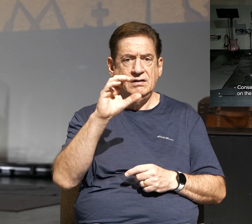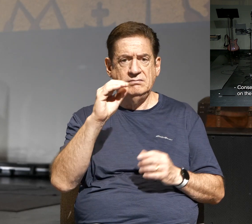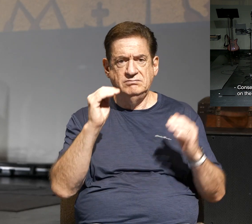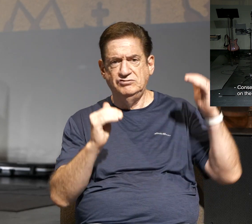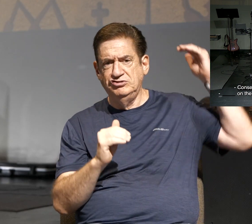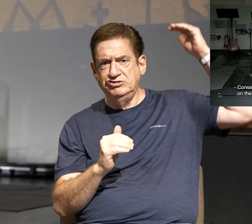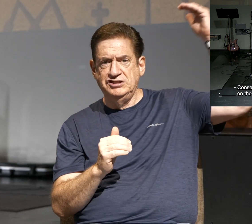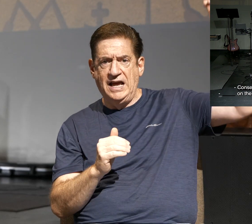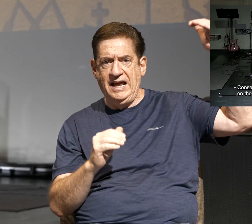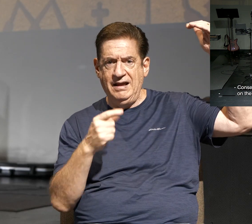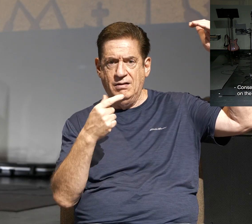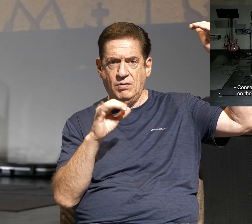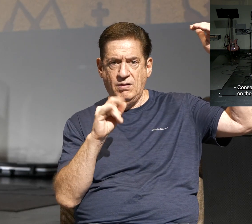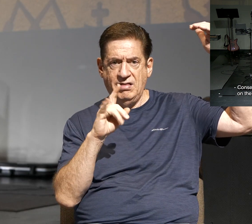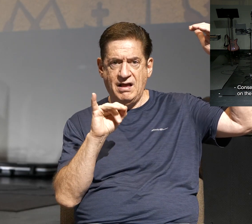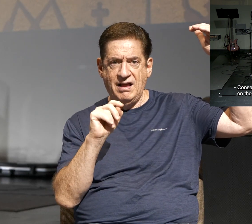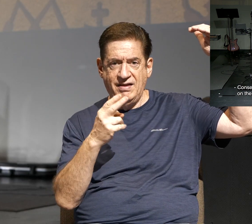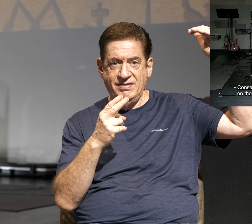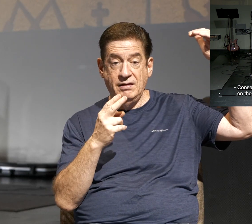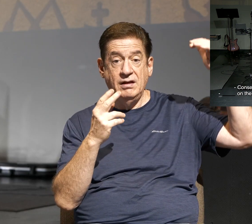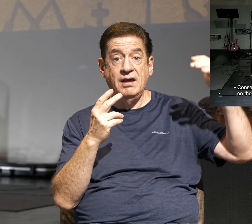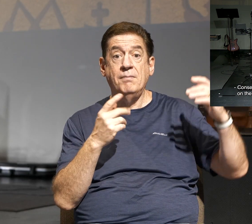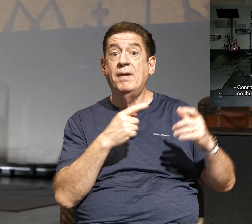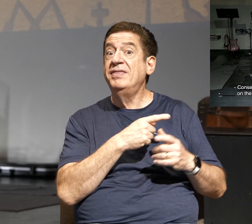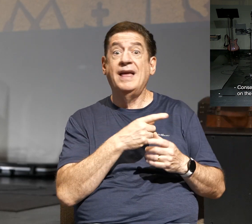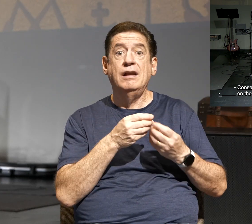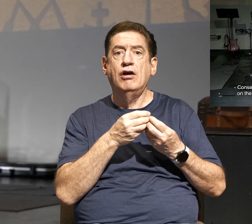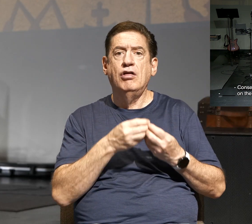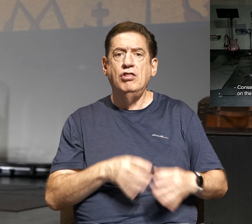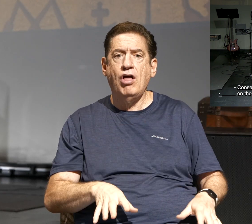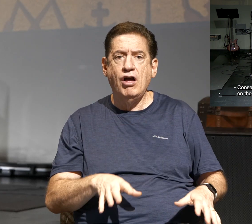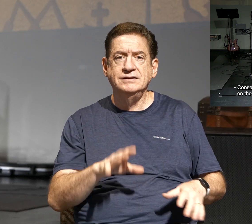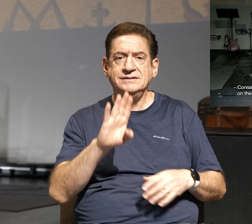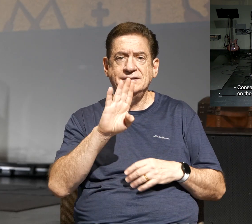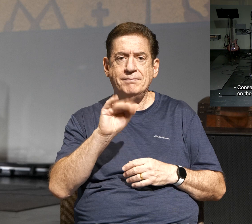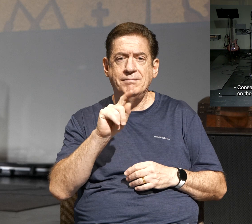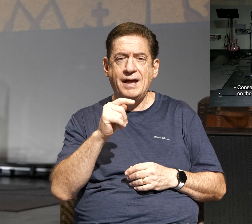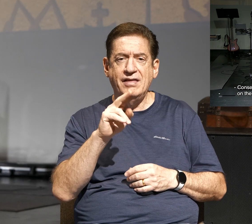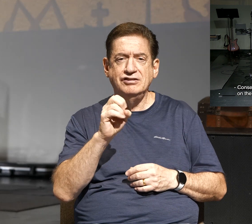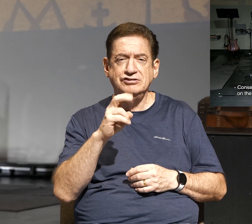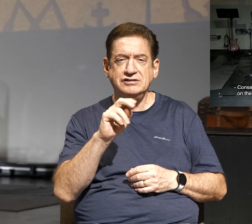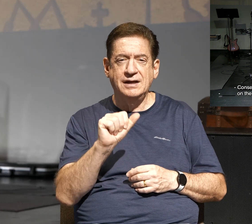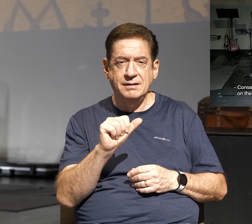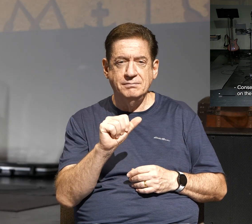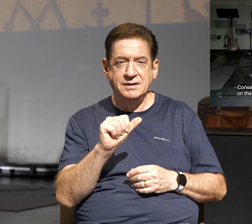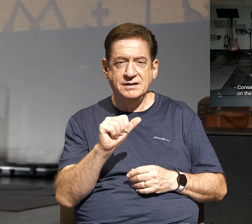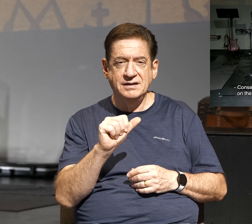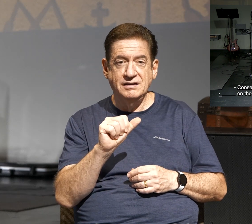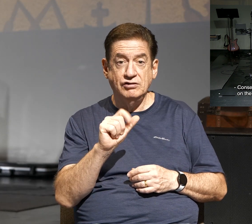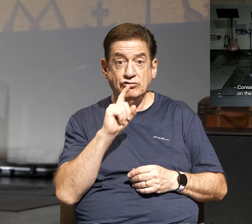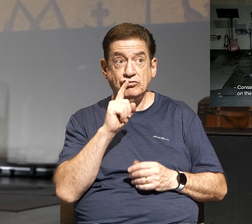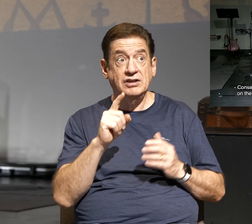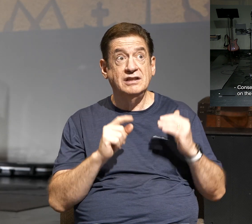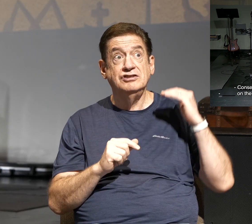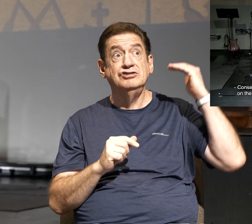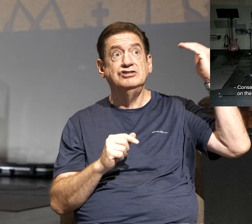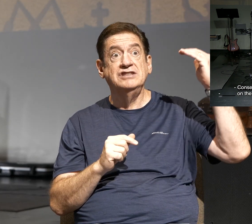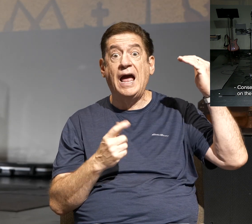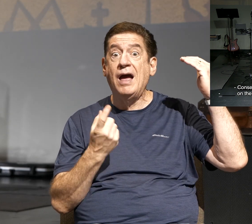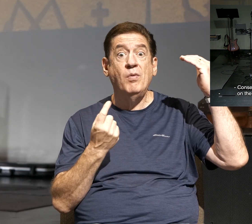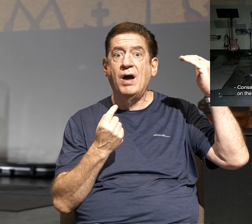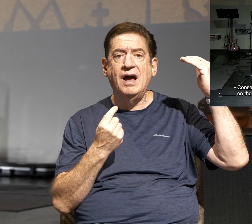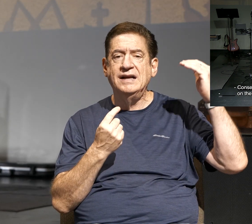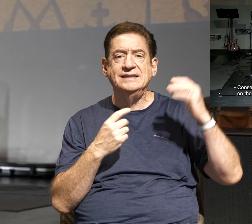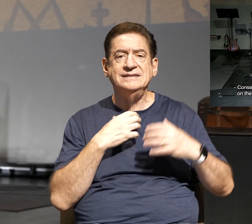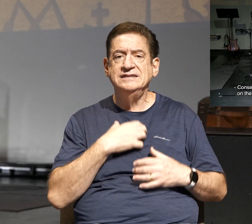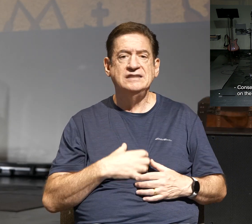but lost to Bathsheba. Our real giants are the desires we haven't